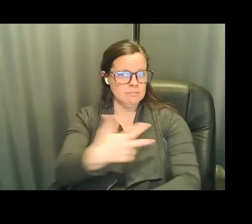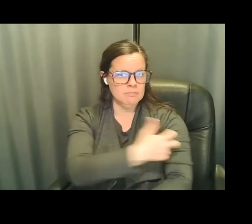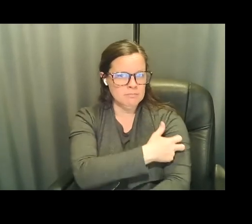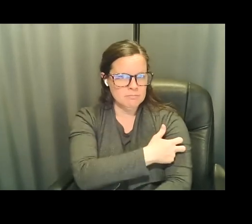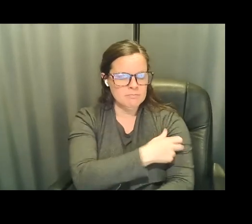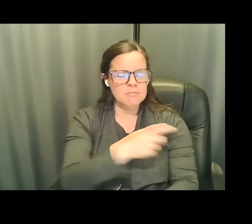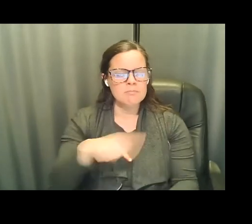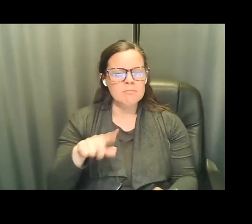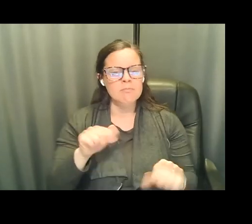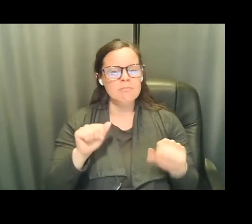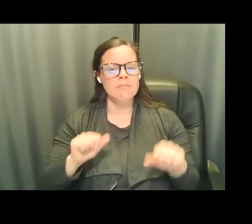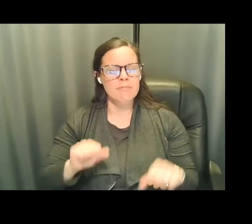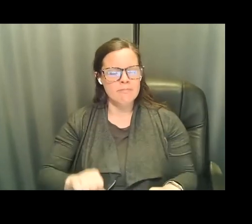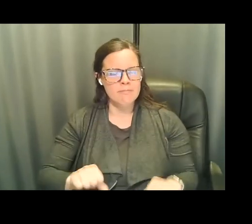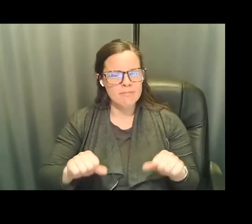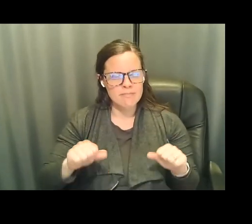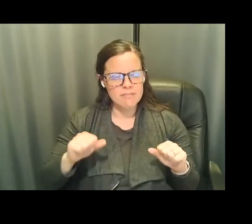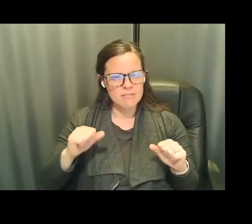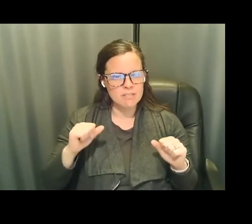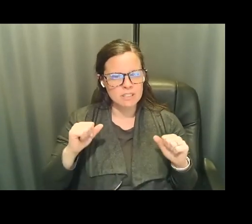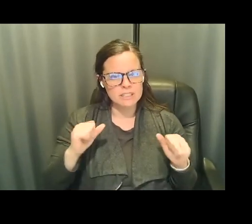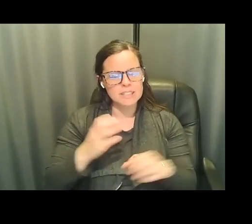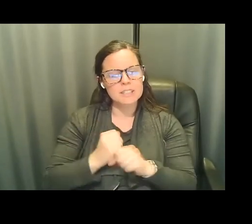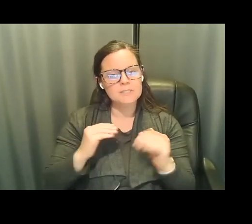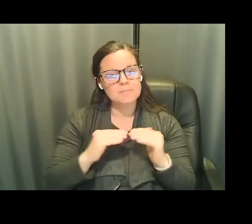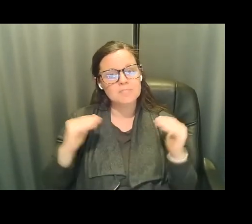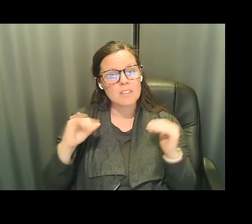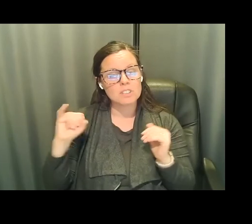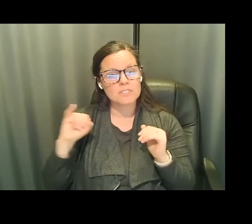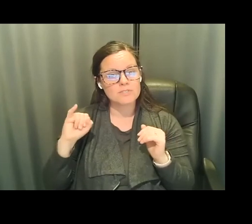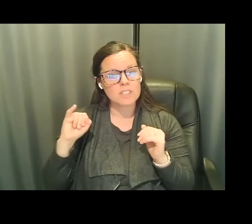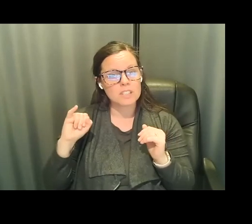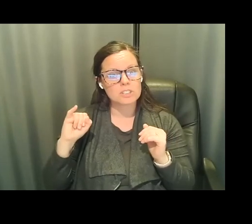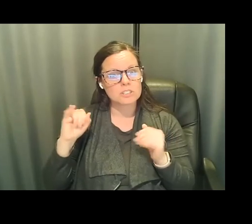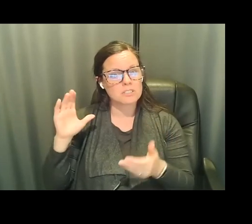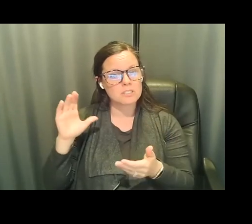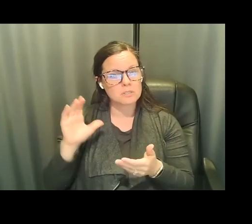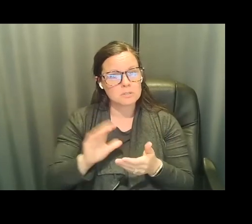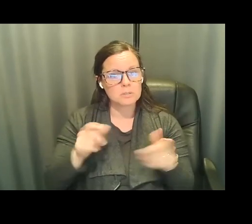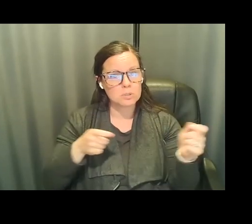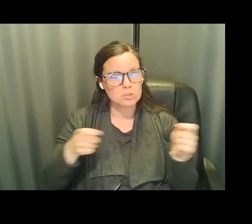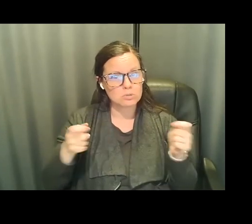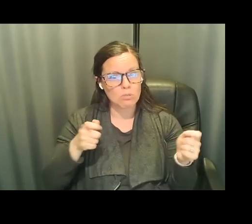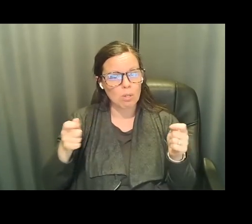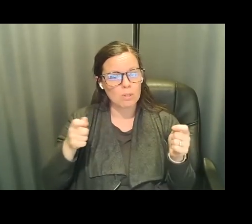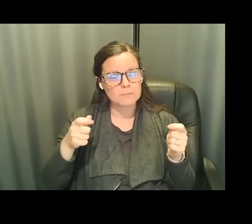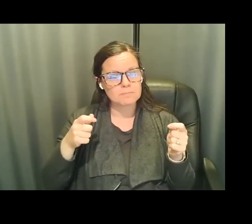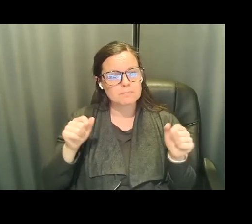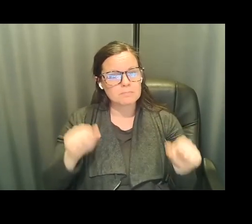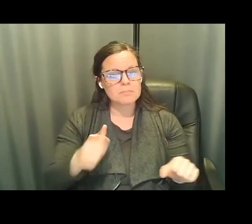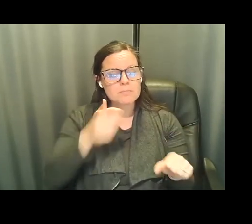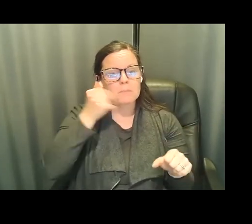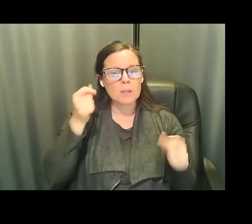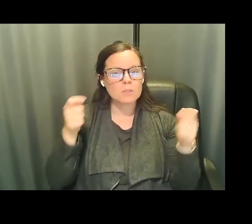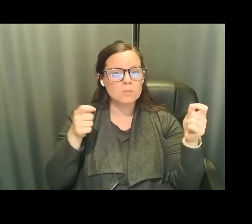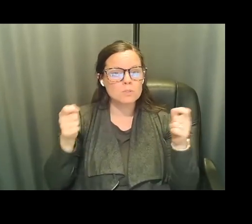we're able to get the levels of infection under control. We're able to get better control of